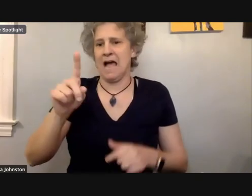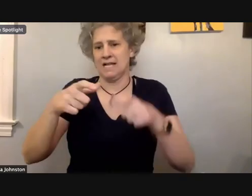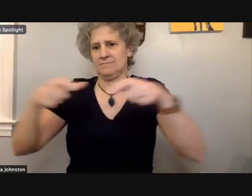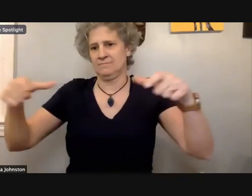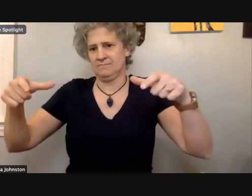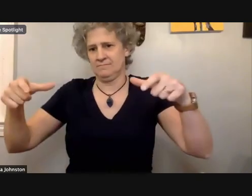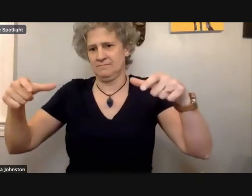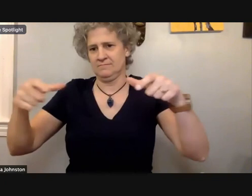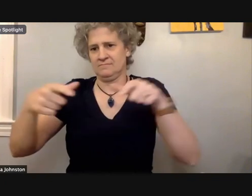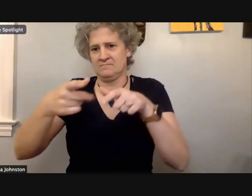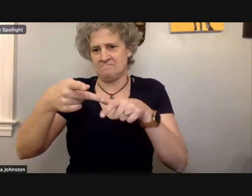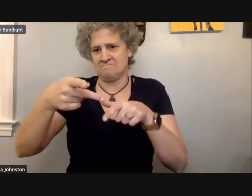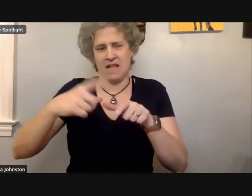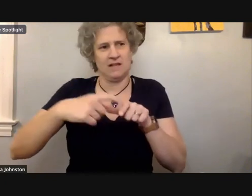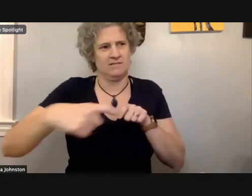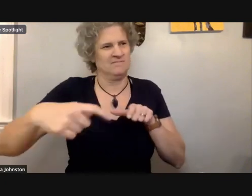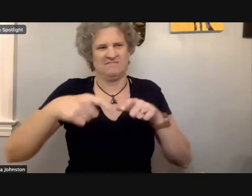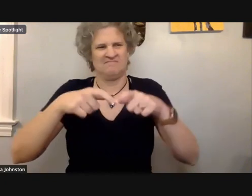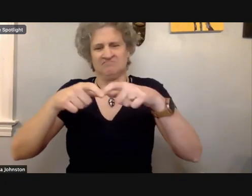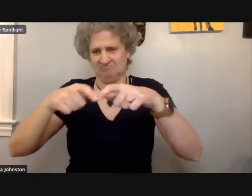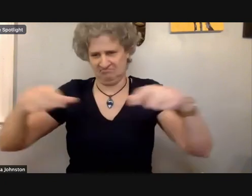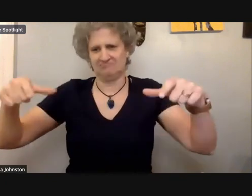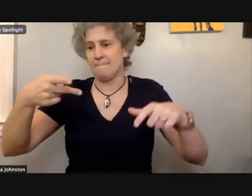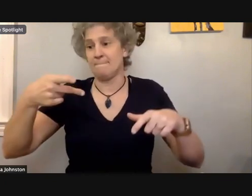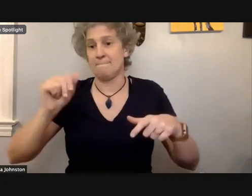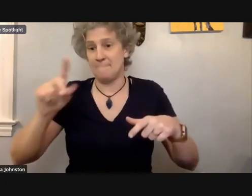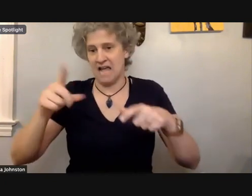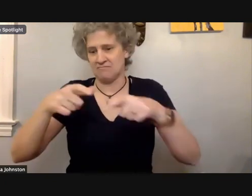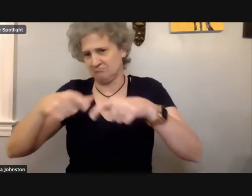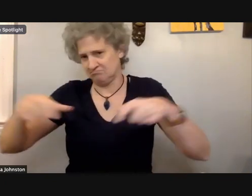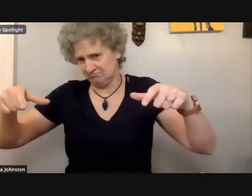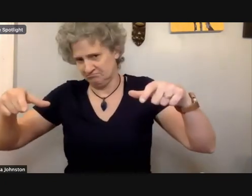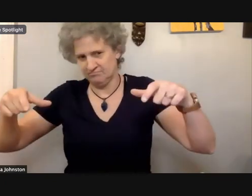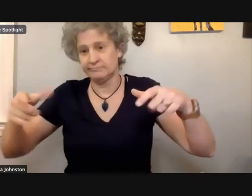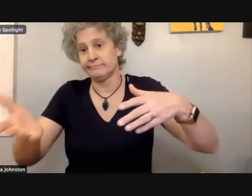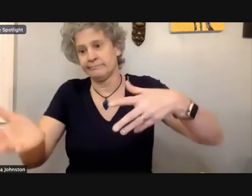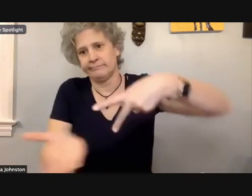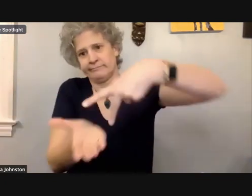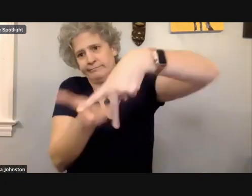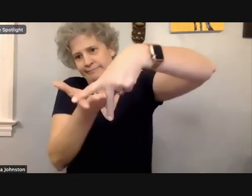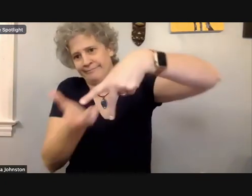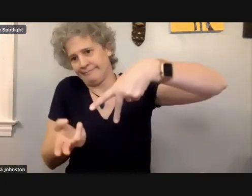Okay, so pads, you're going to fingerspell it.